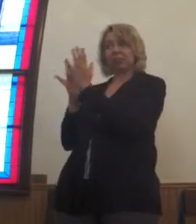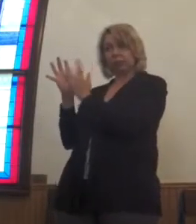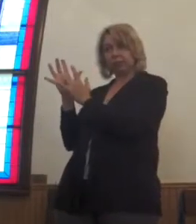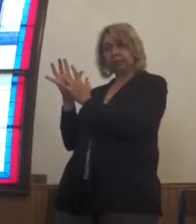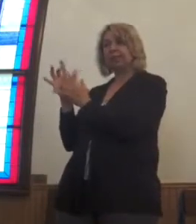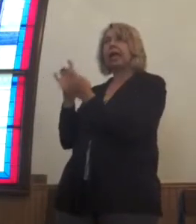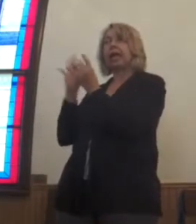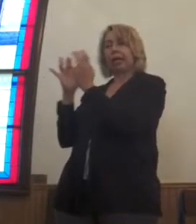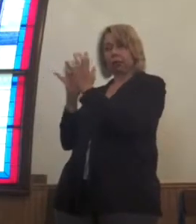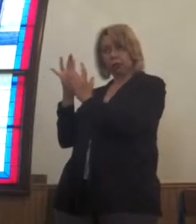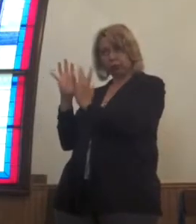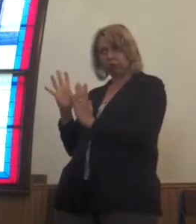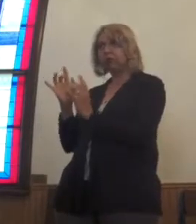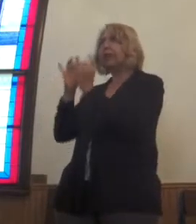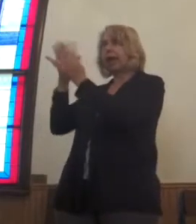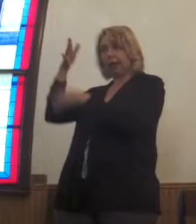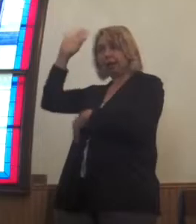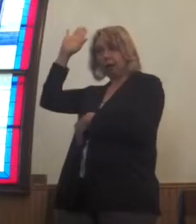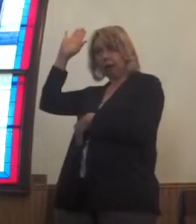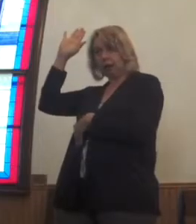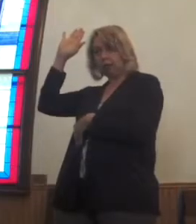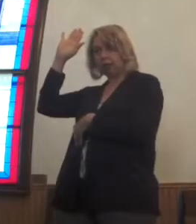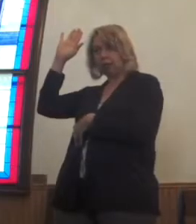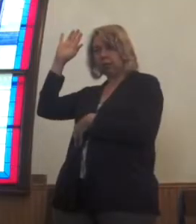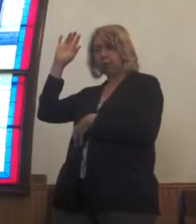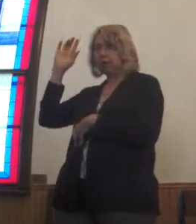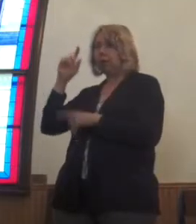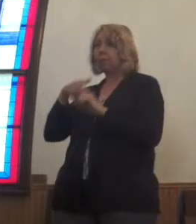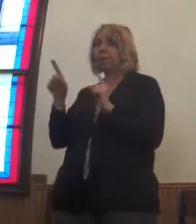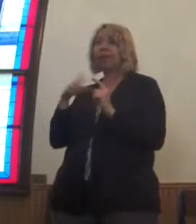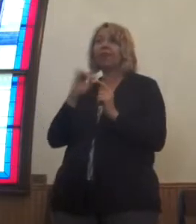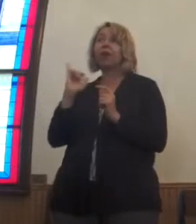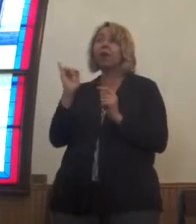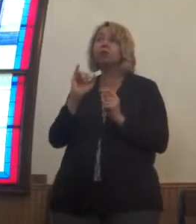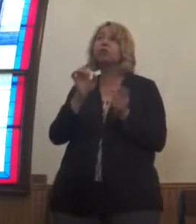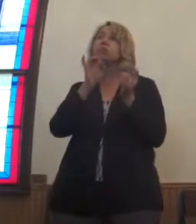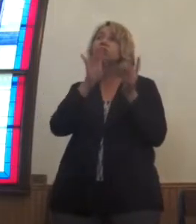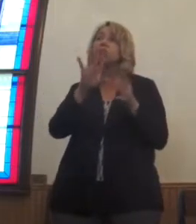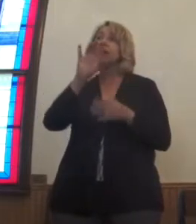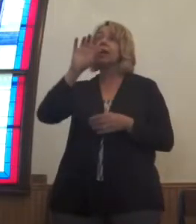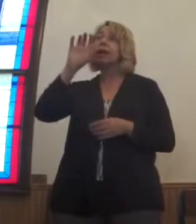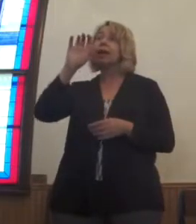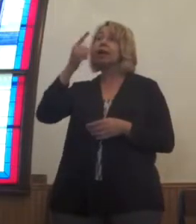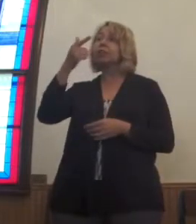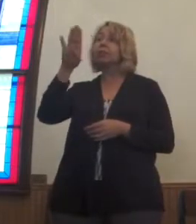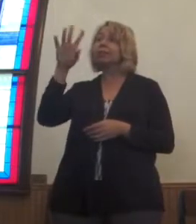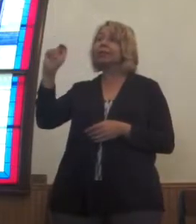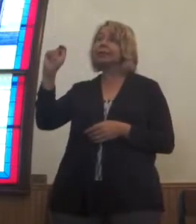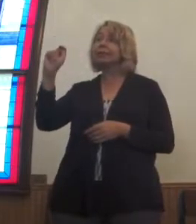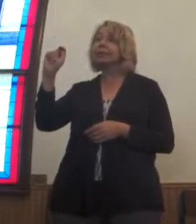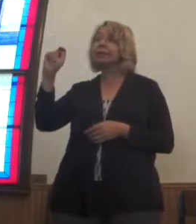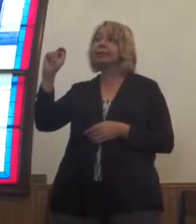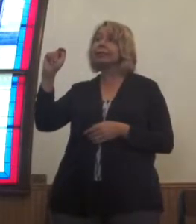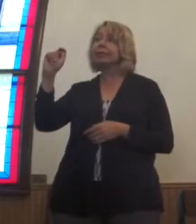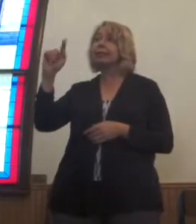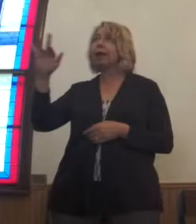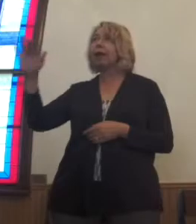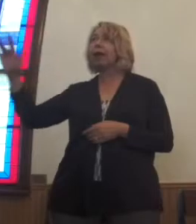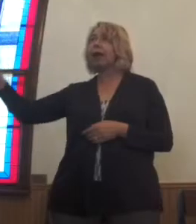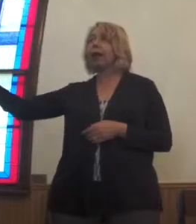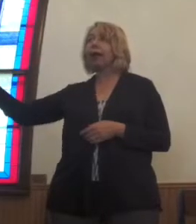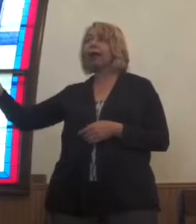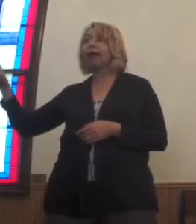Christians and God, but those who hate the LGBTQI, as they say, A, B, C, D, and the whole alphabet.